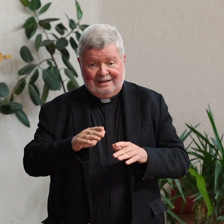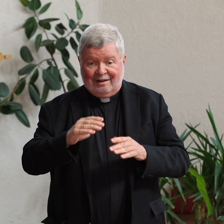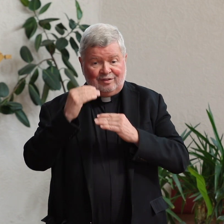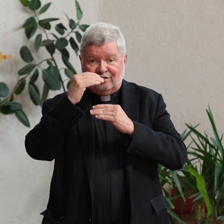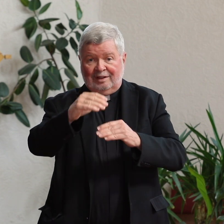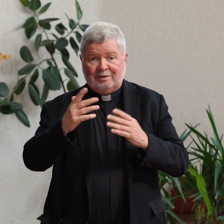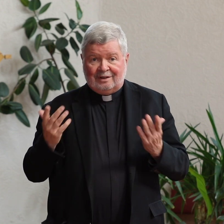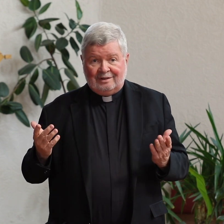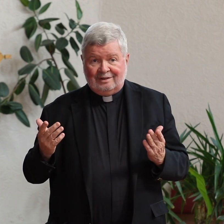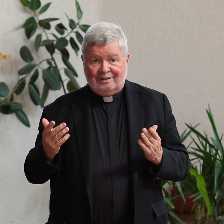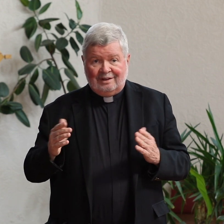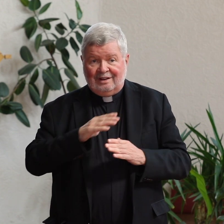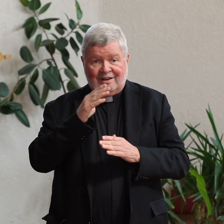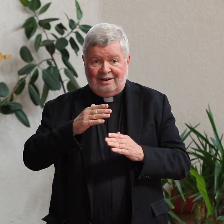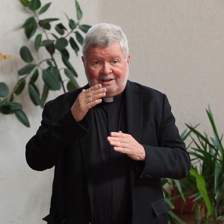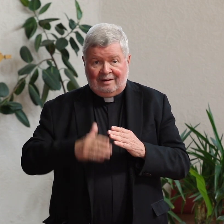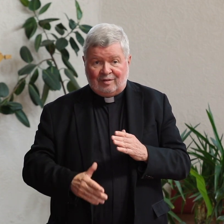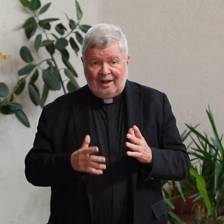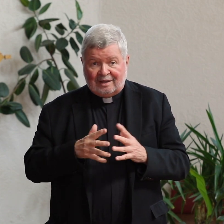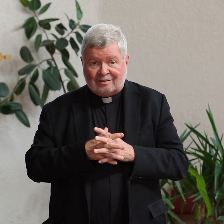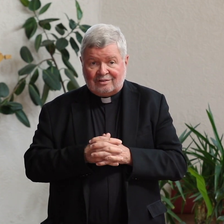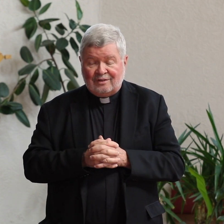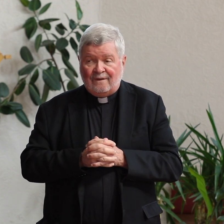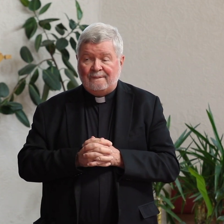never is limited, never ends.